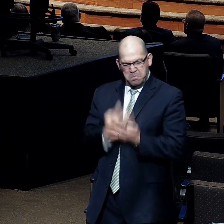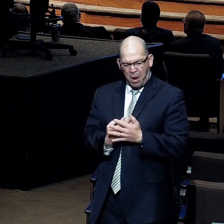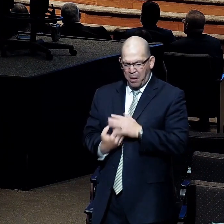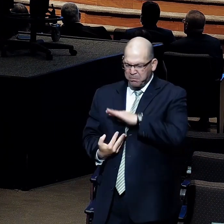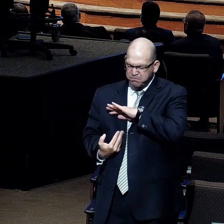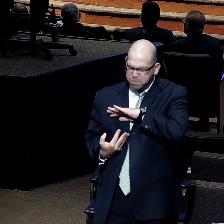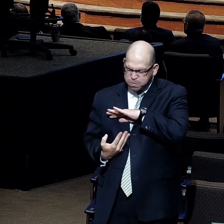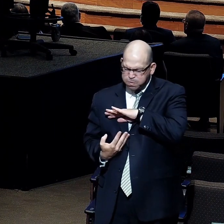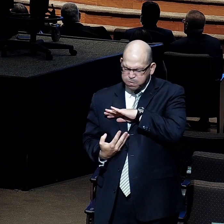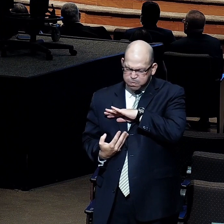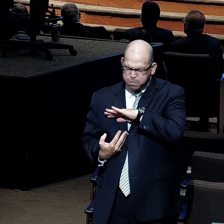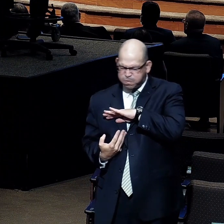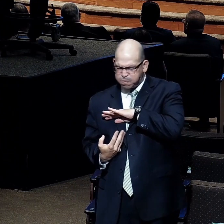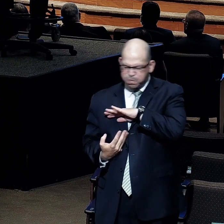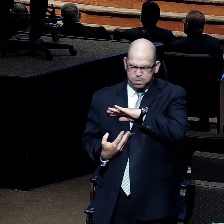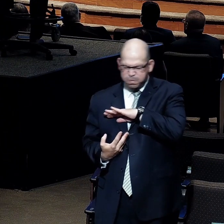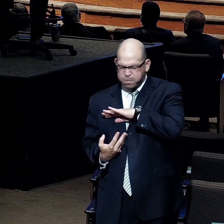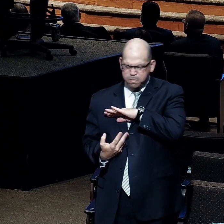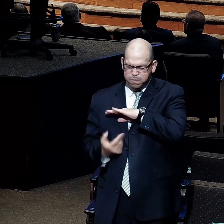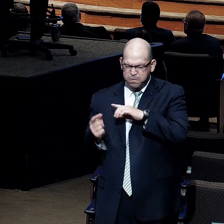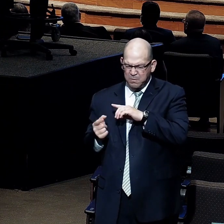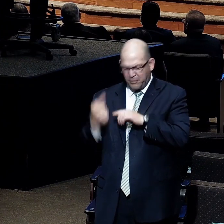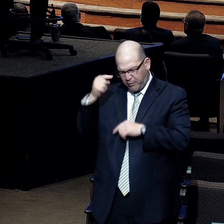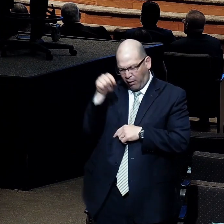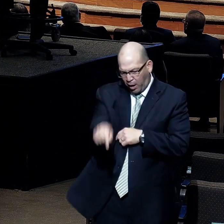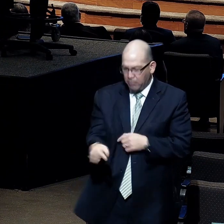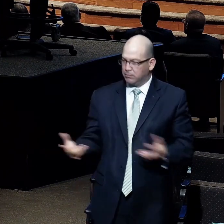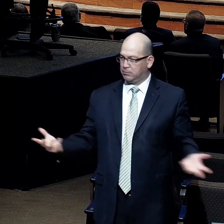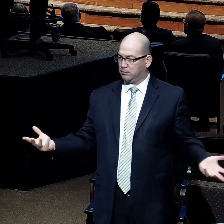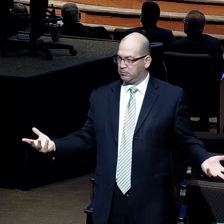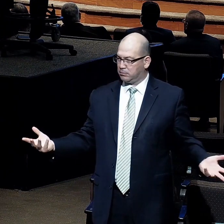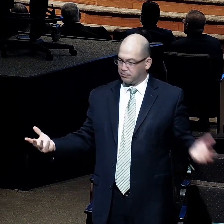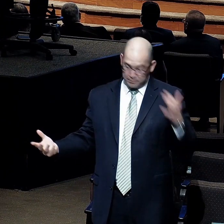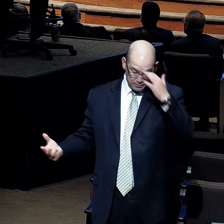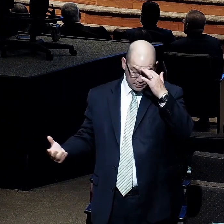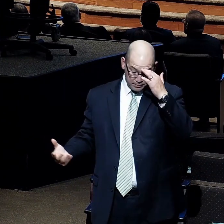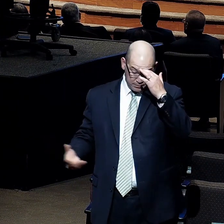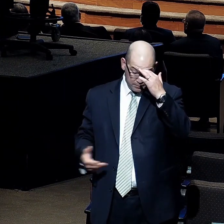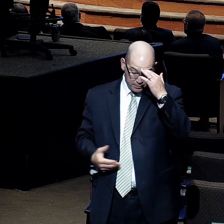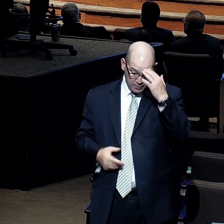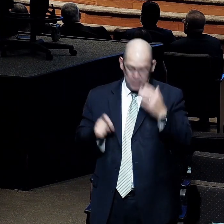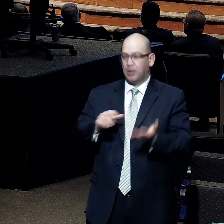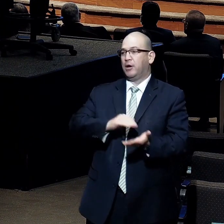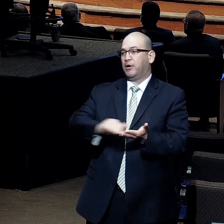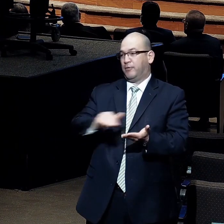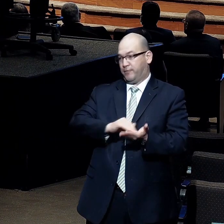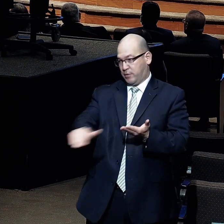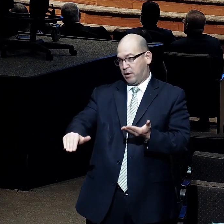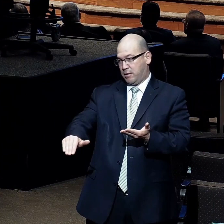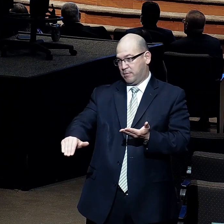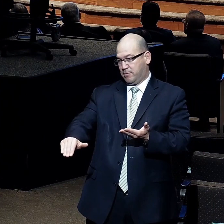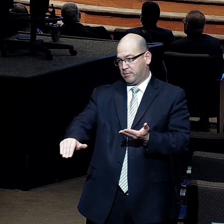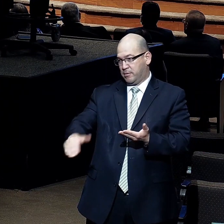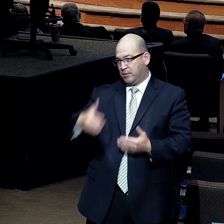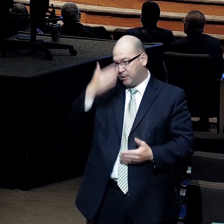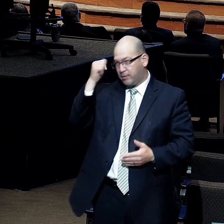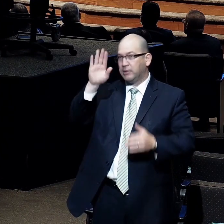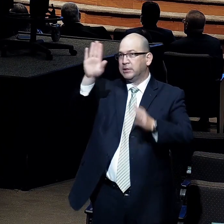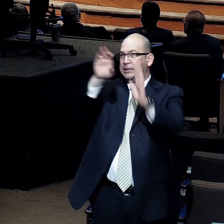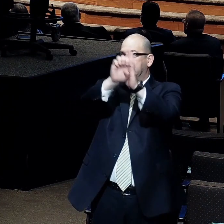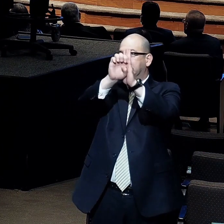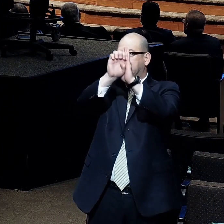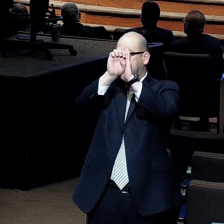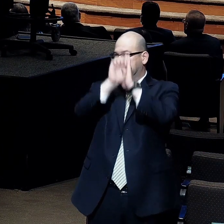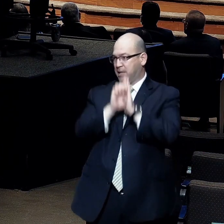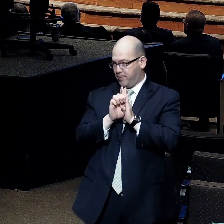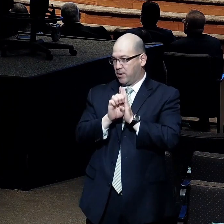time for someone else's crime. In conclusion, you should forgive because of the portrayal of forgiveness Jesus has displayed when he died